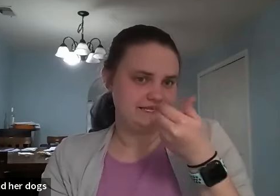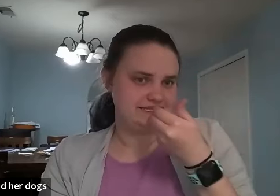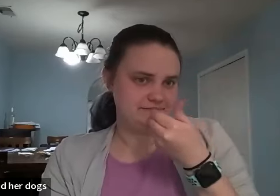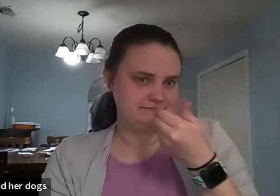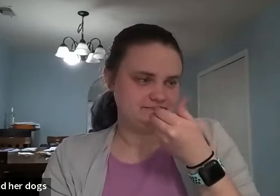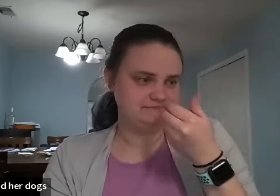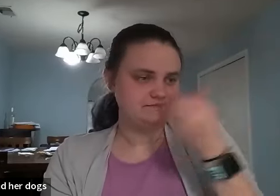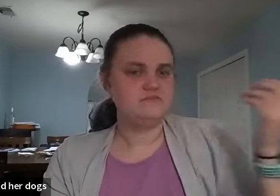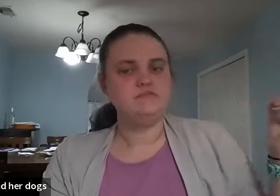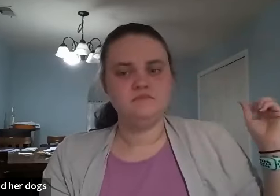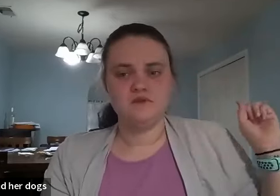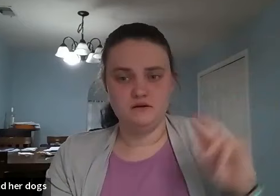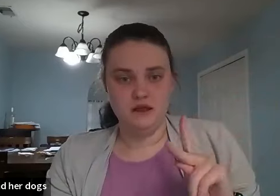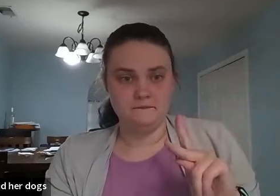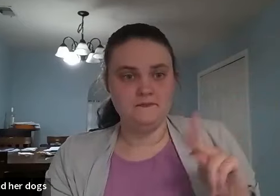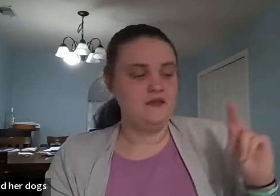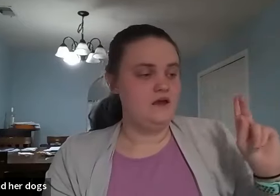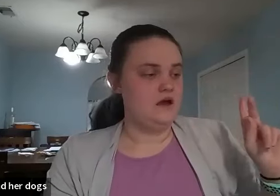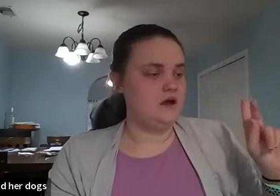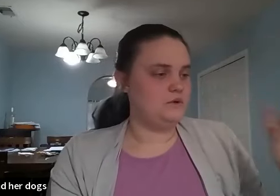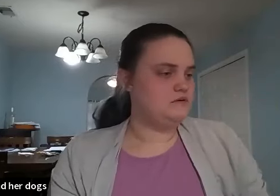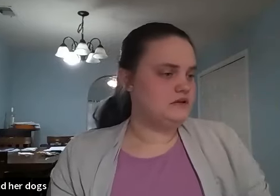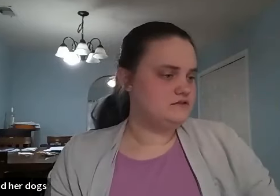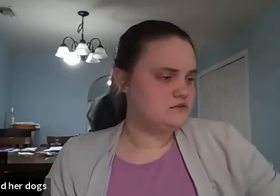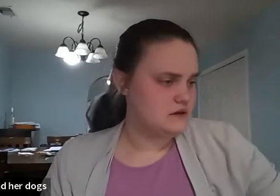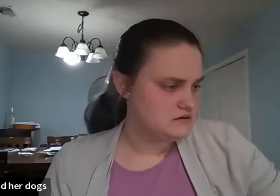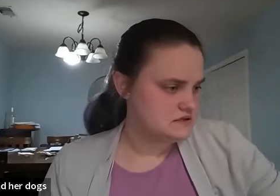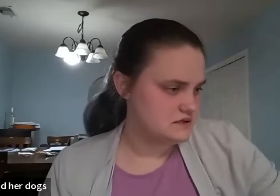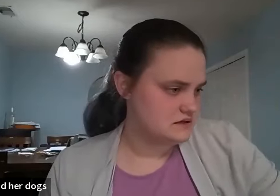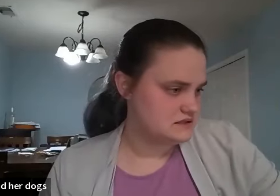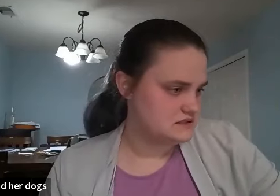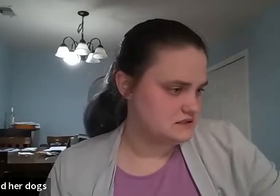pizza. Okay, we will get through theirs. Let's see.